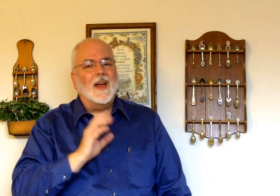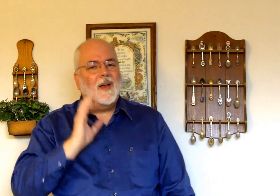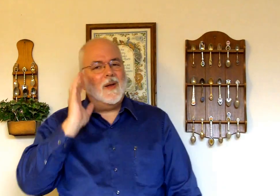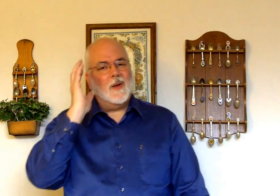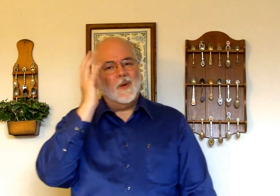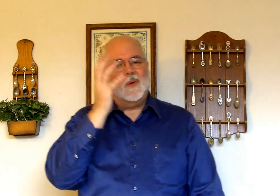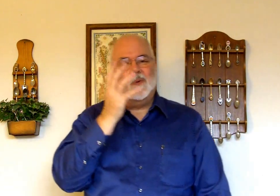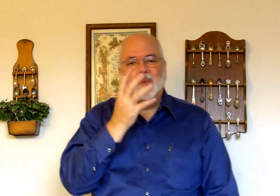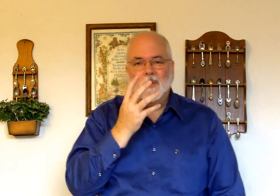How